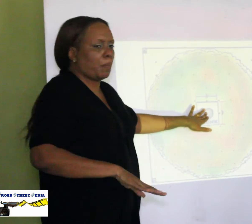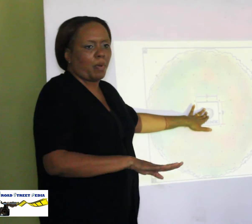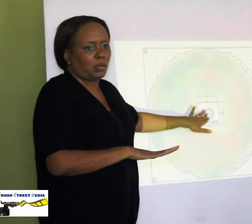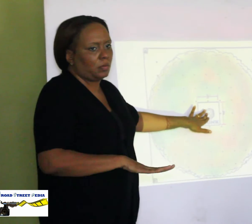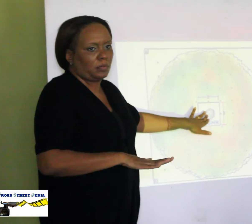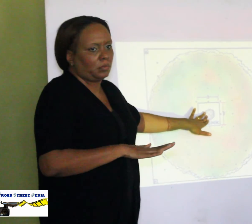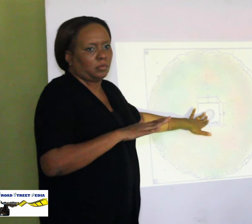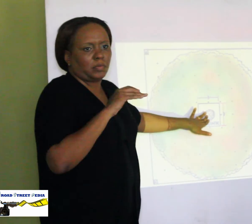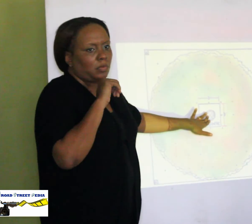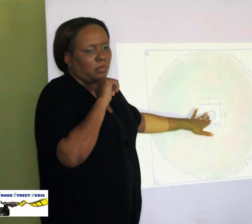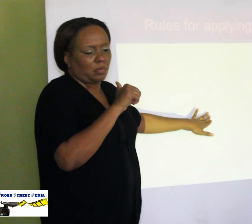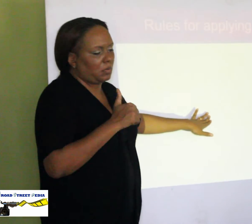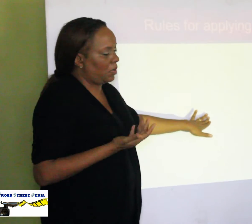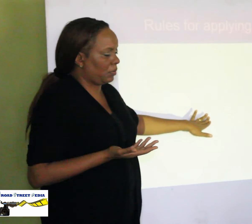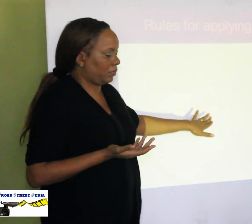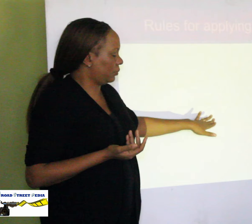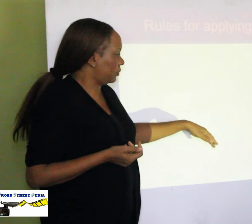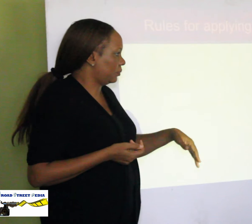absorbed.